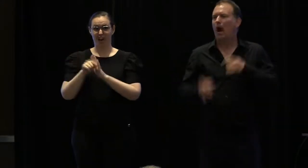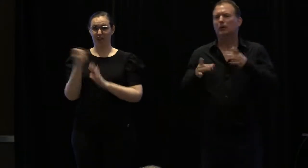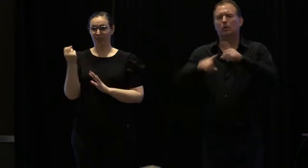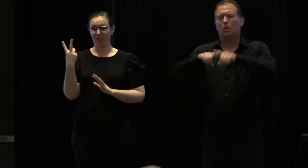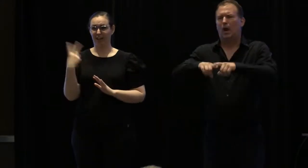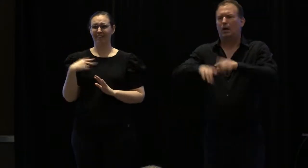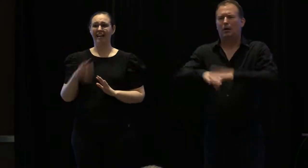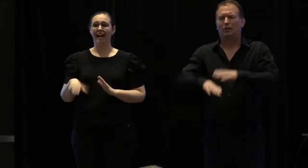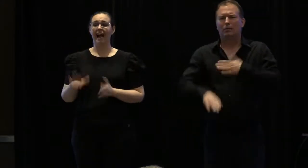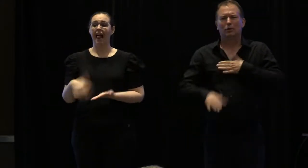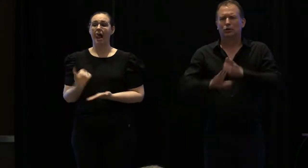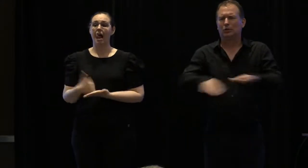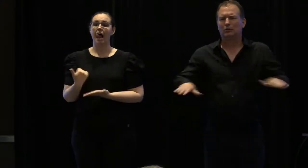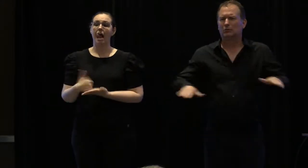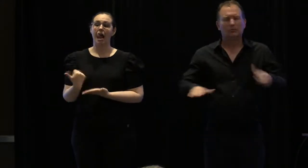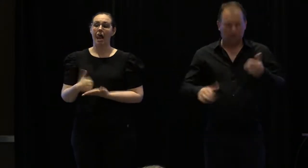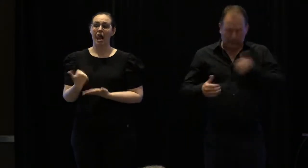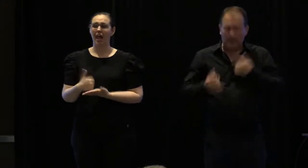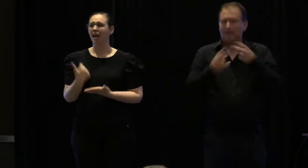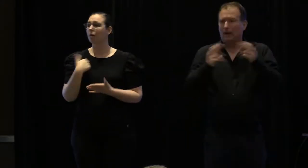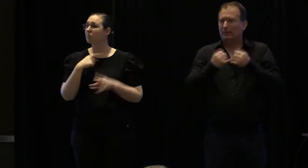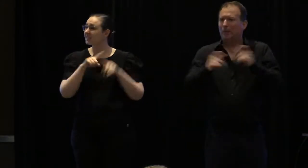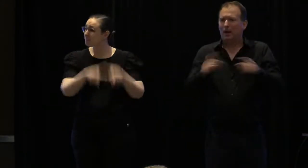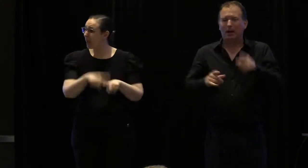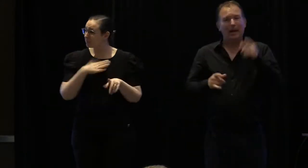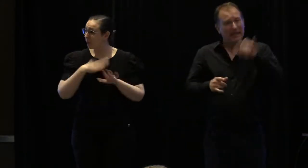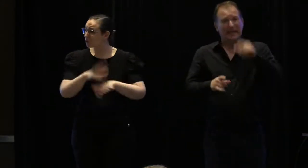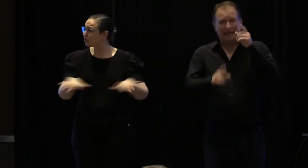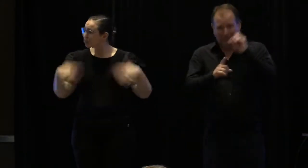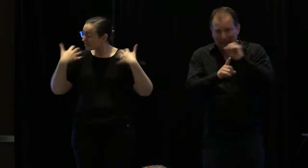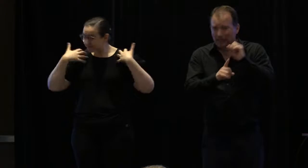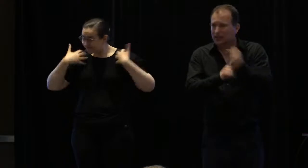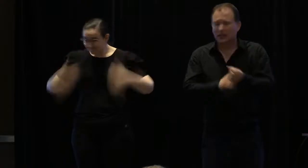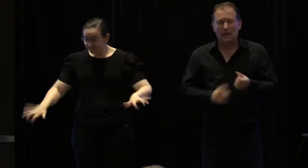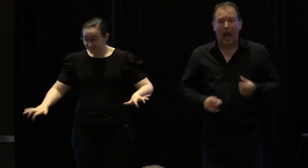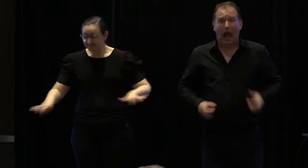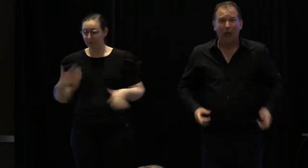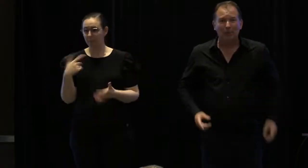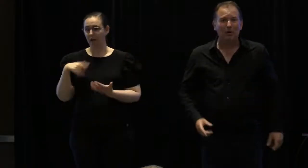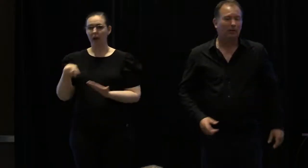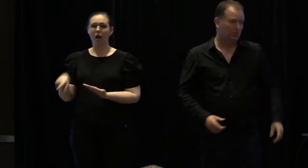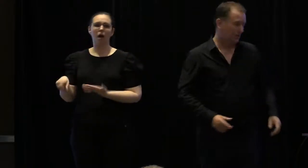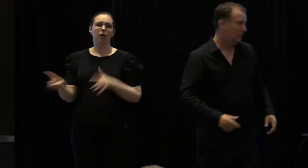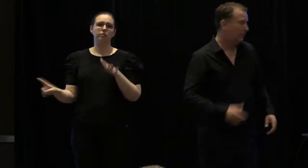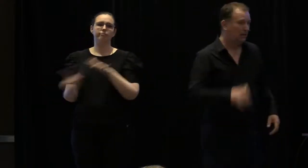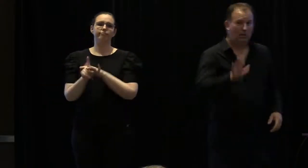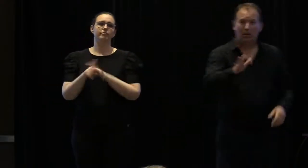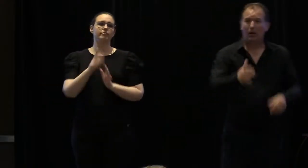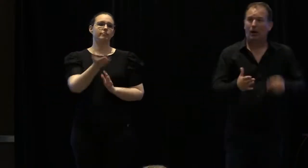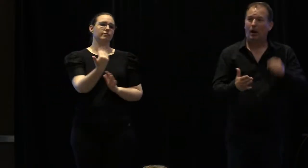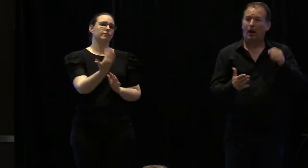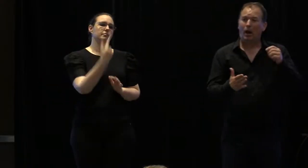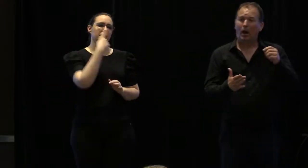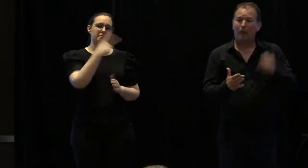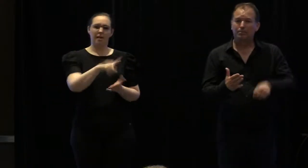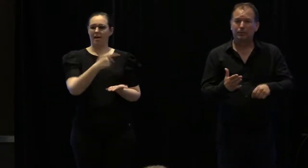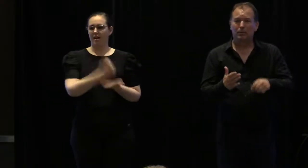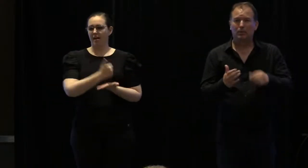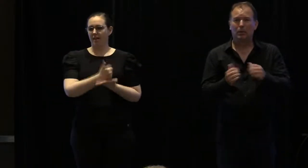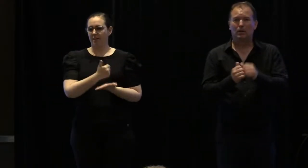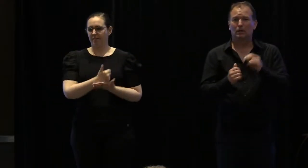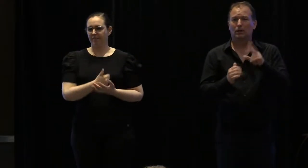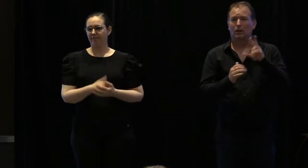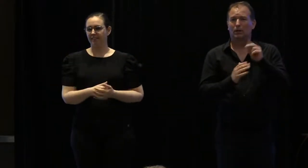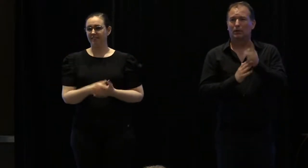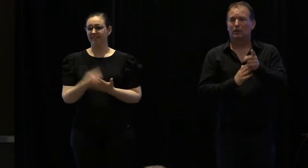invested. My son, who is in grade 12, I don't ever want to rely on my children for making phone calls, etc. I got my son up